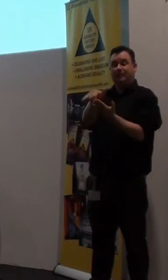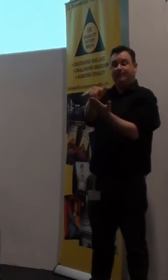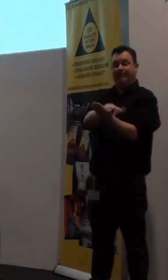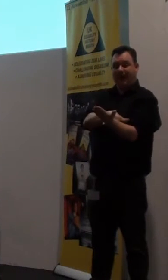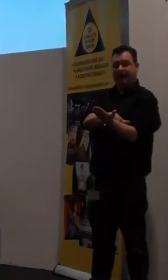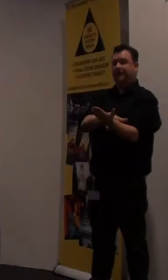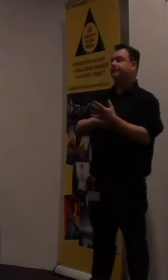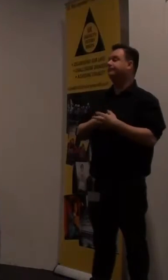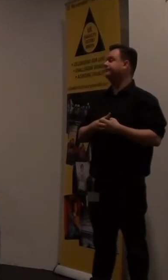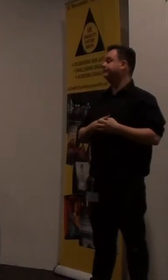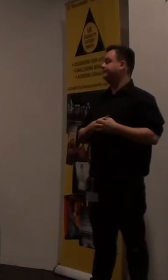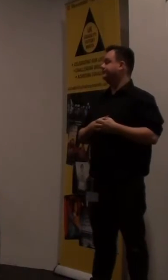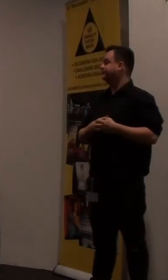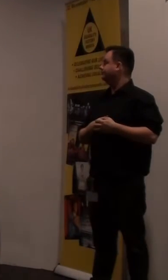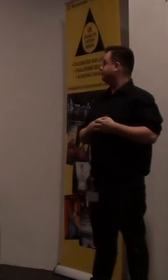all out.